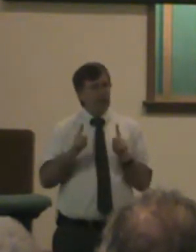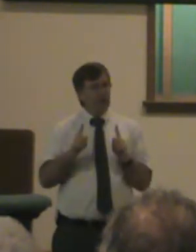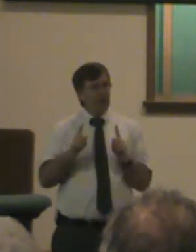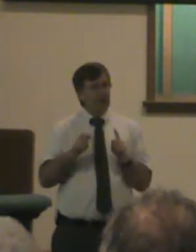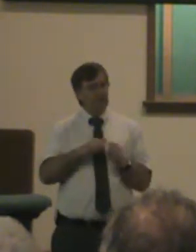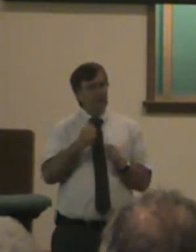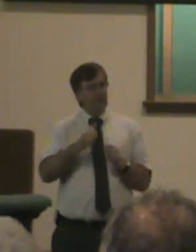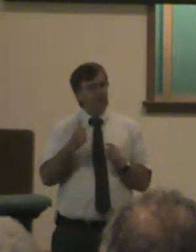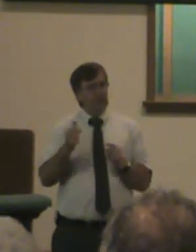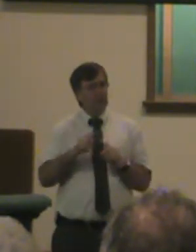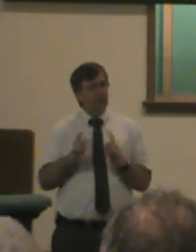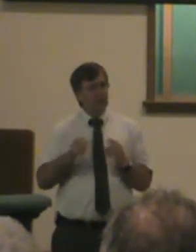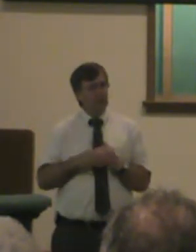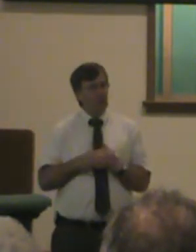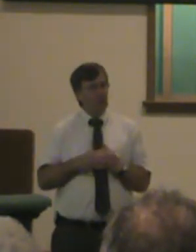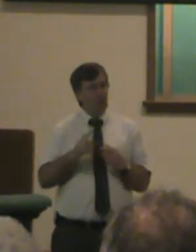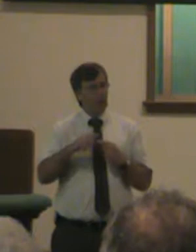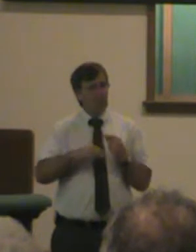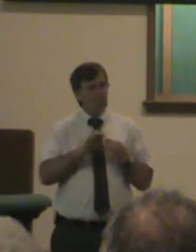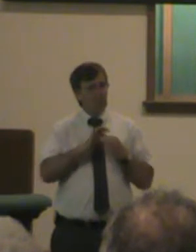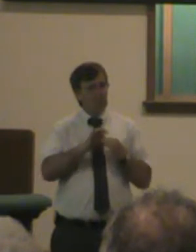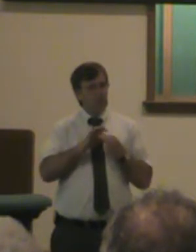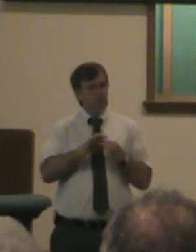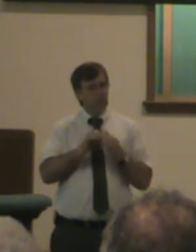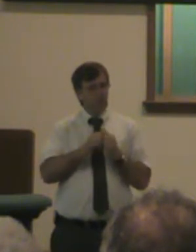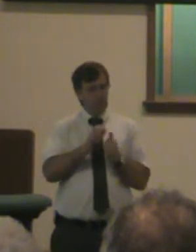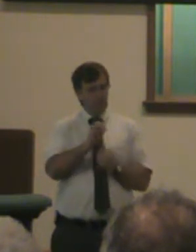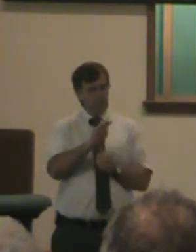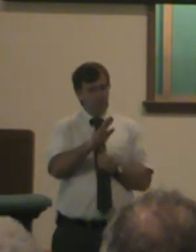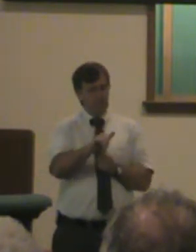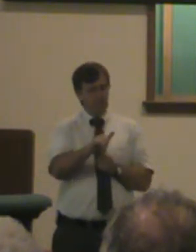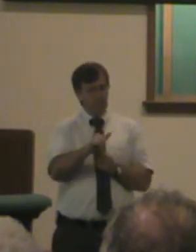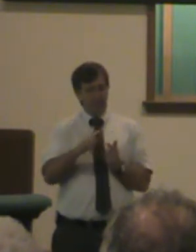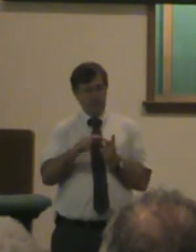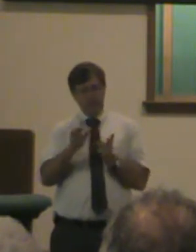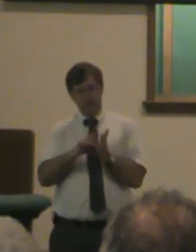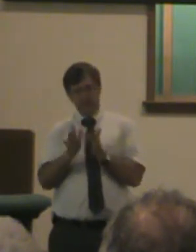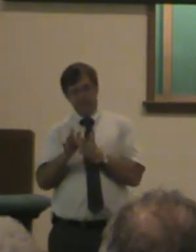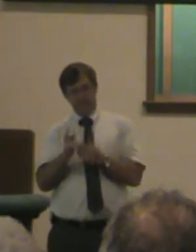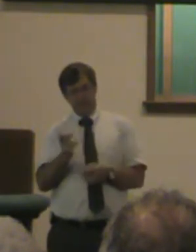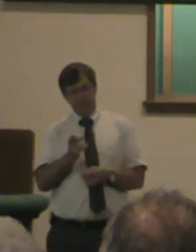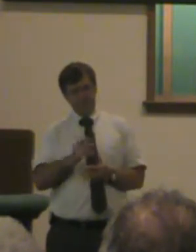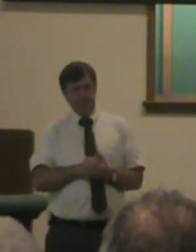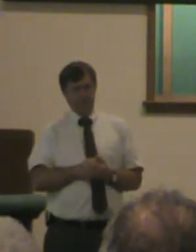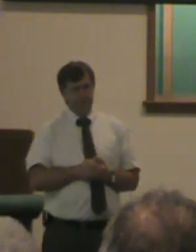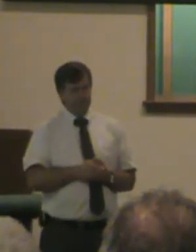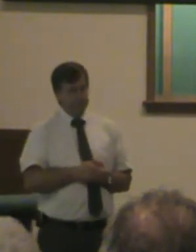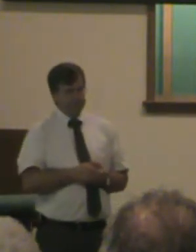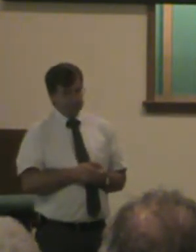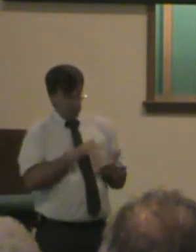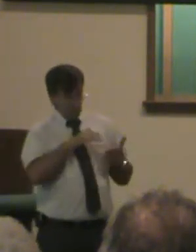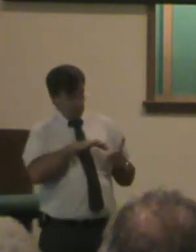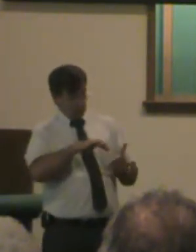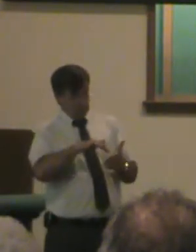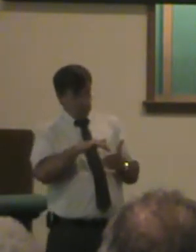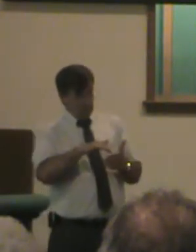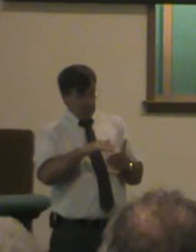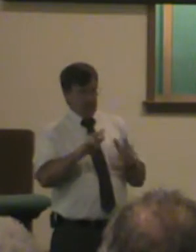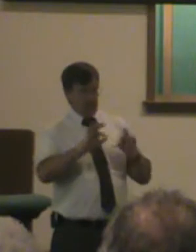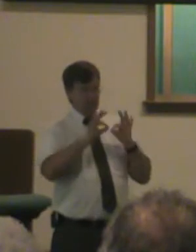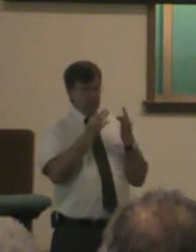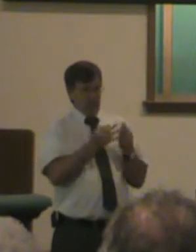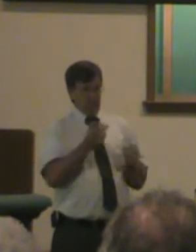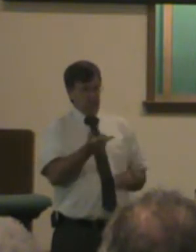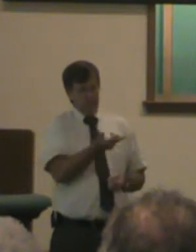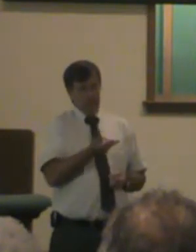different about the relationship between Mary and Jesus. Actually, when you study the three of them in the family, you